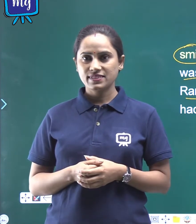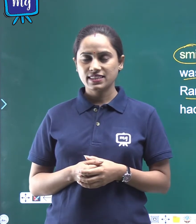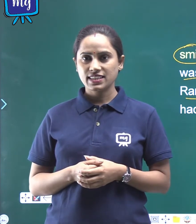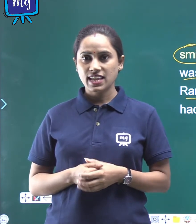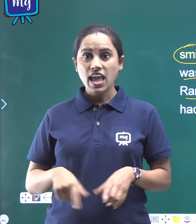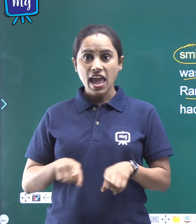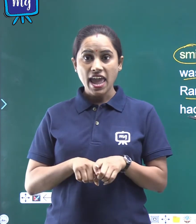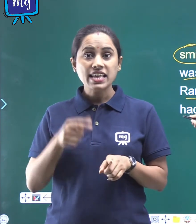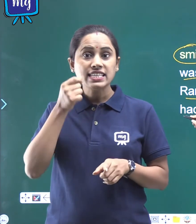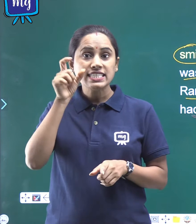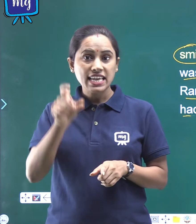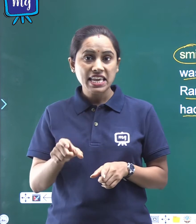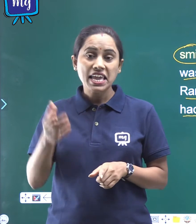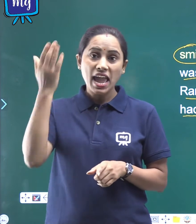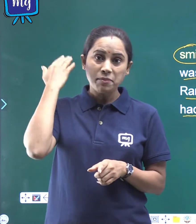he had been